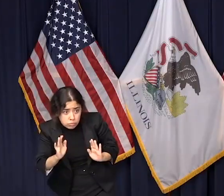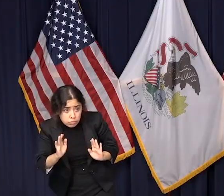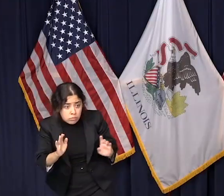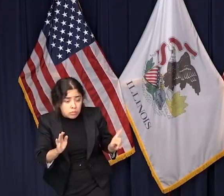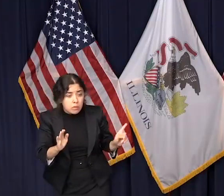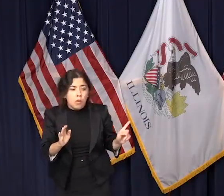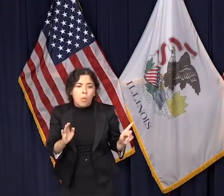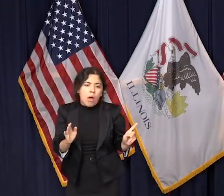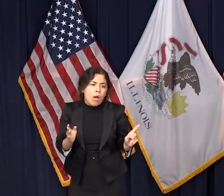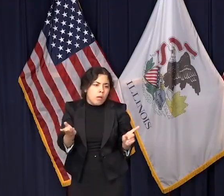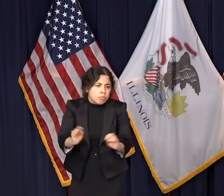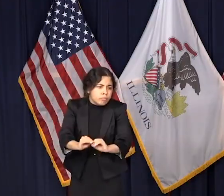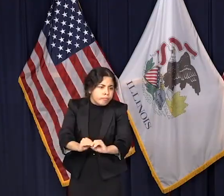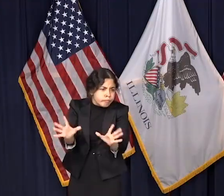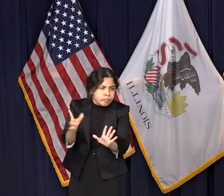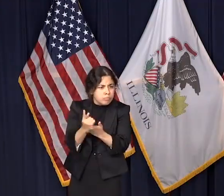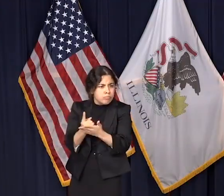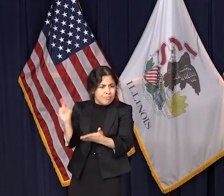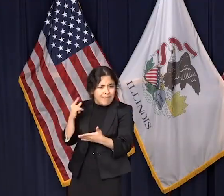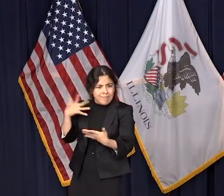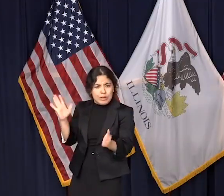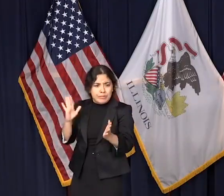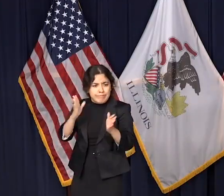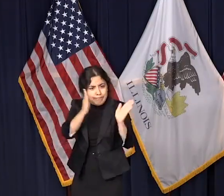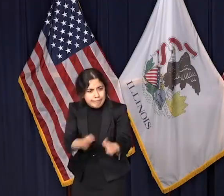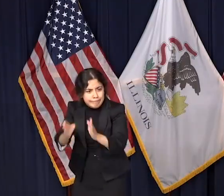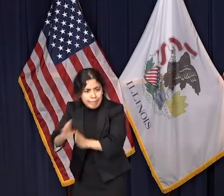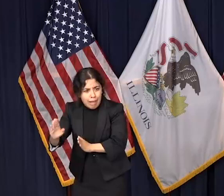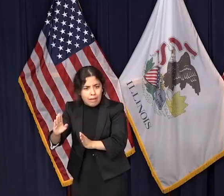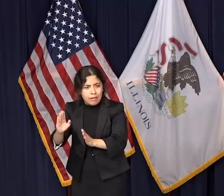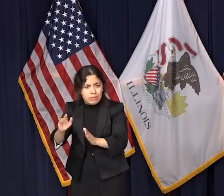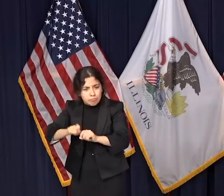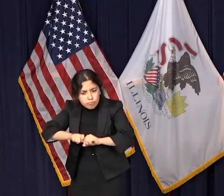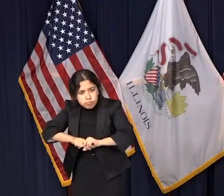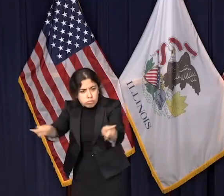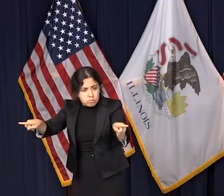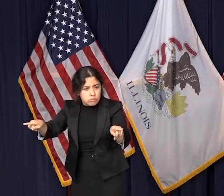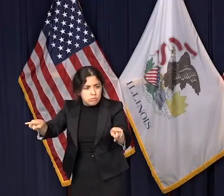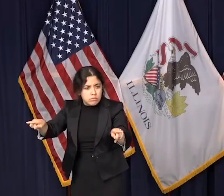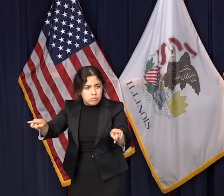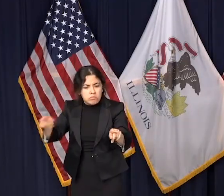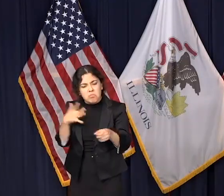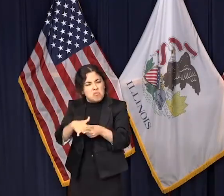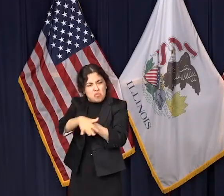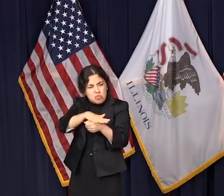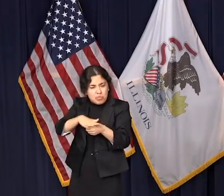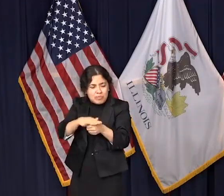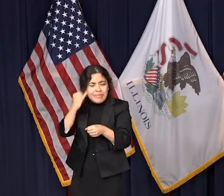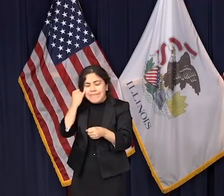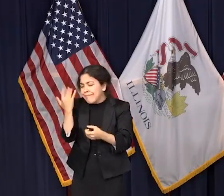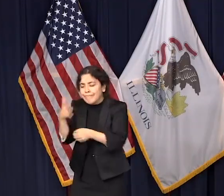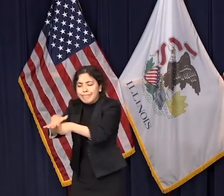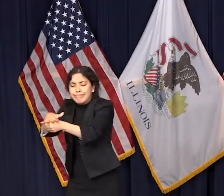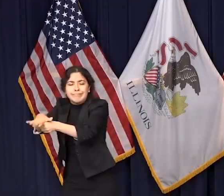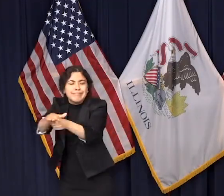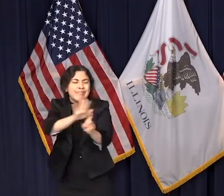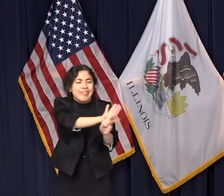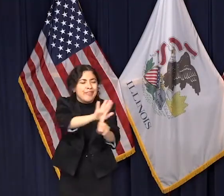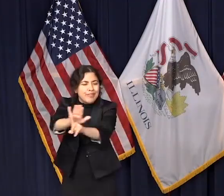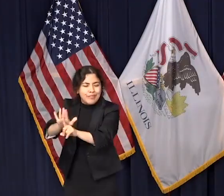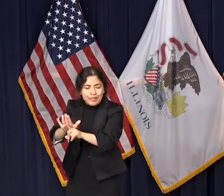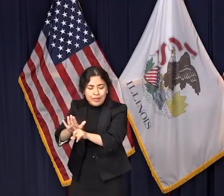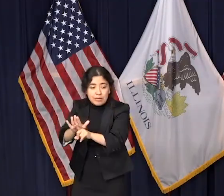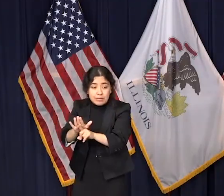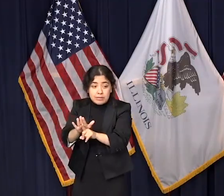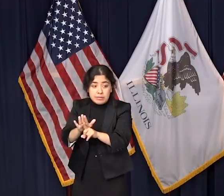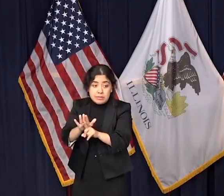last week to show what we would do. It would be on a regional basis. And if in any region, and I specifically called out the region